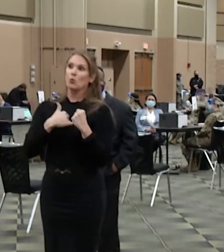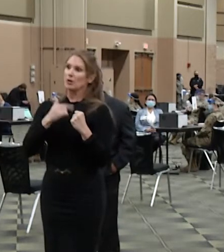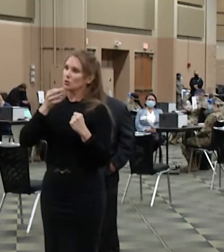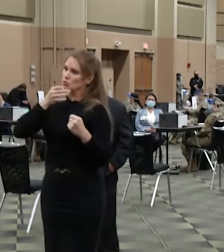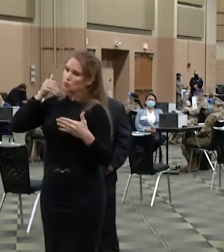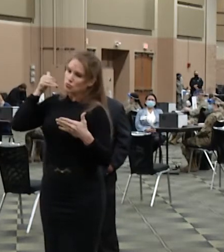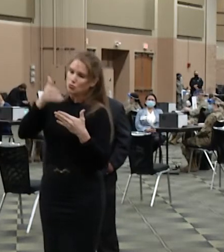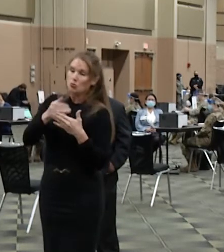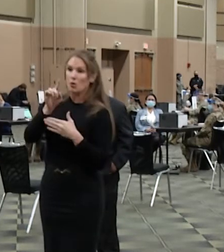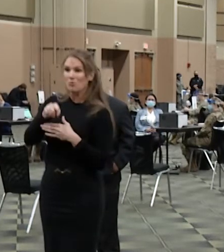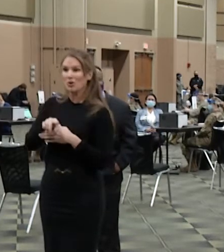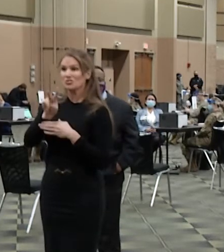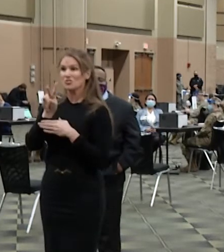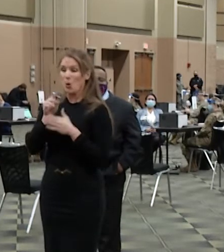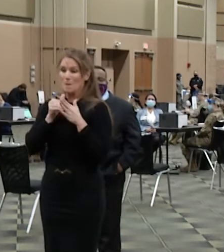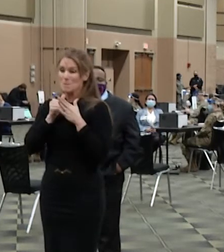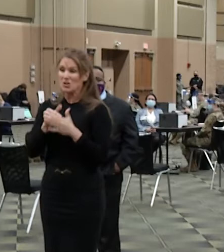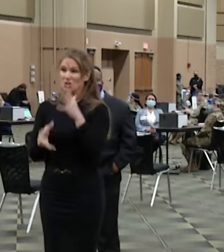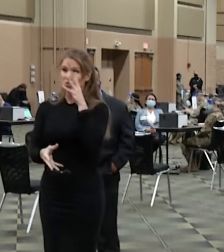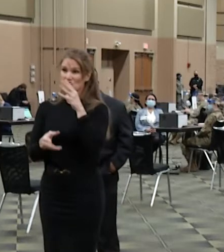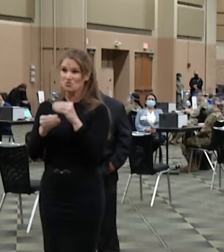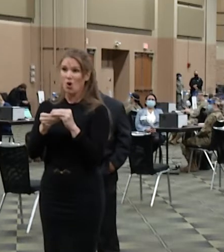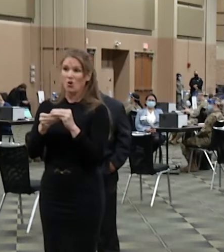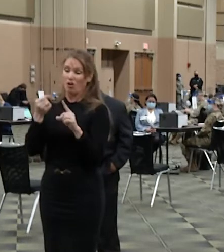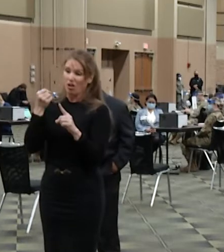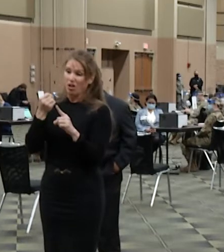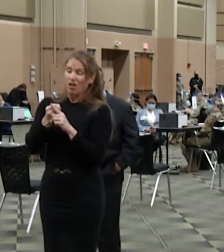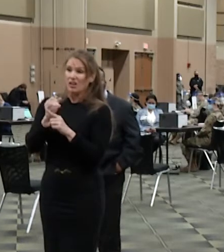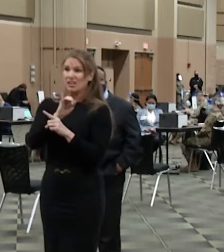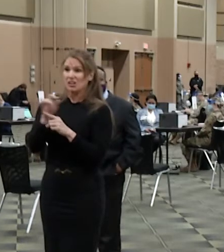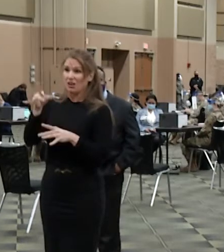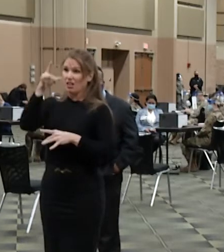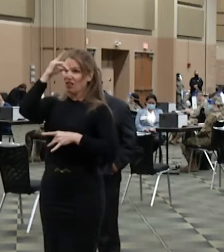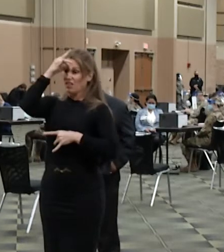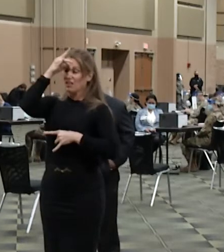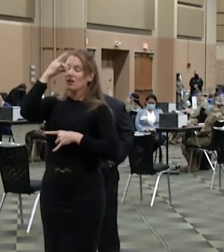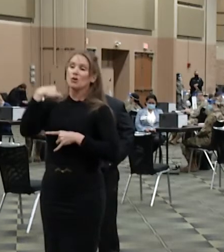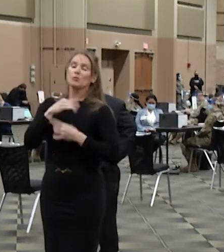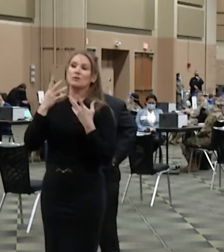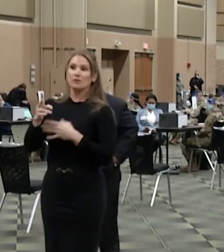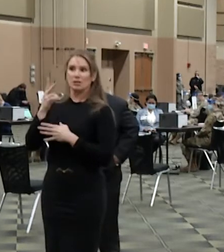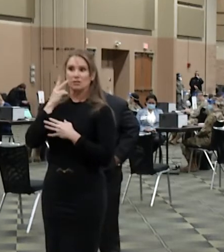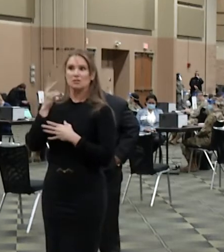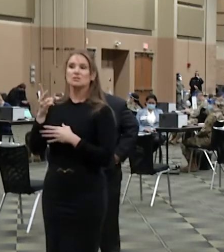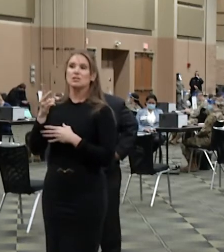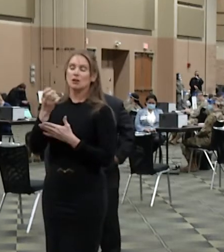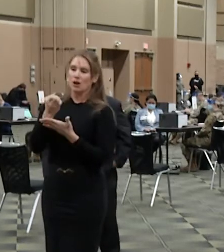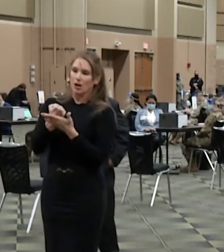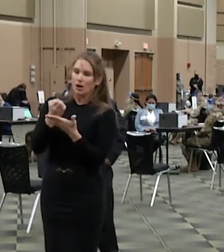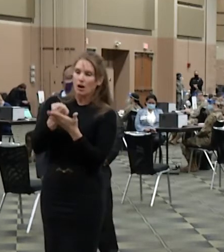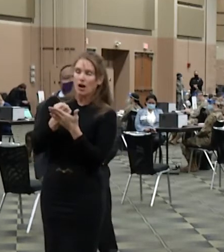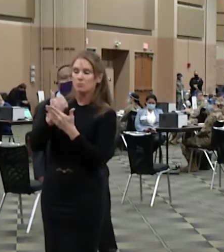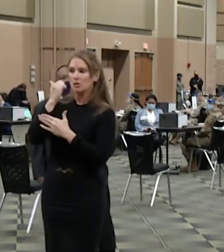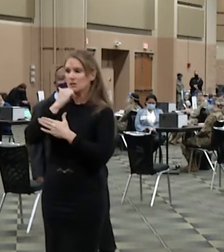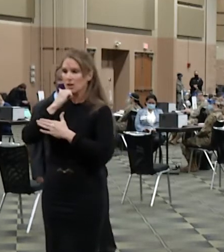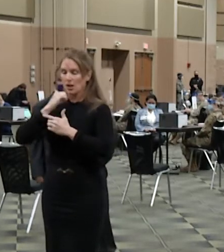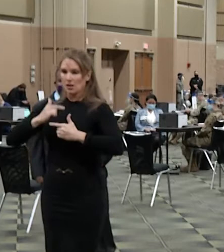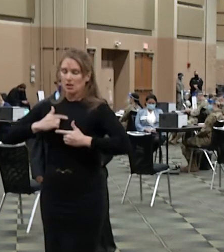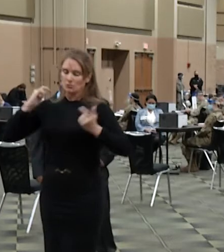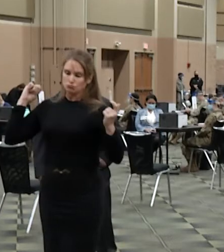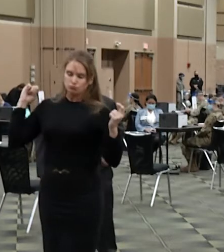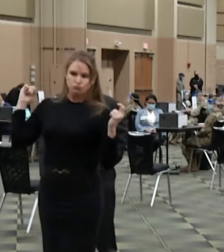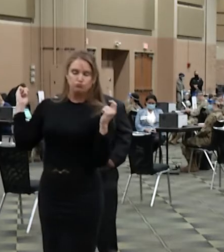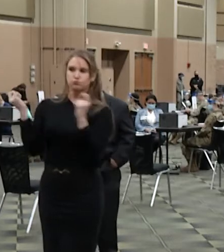approaching 1.2 million total cases in Illinois, and we have seen our economy and our daily lives